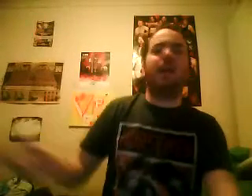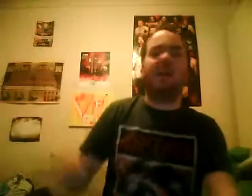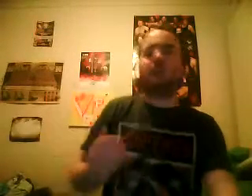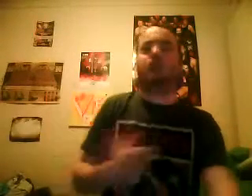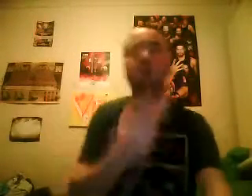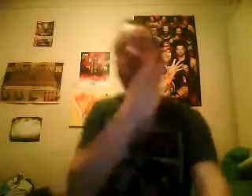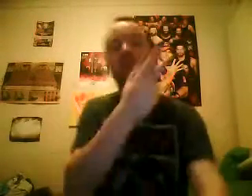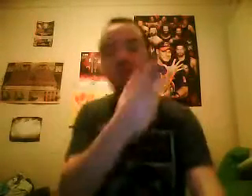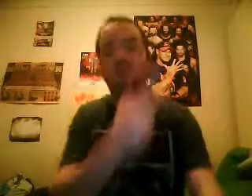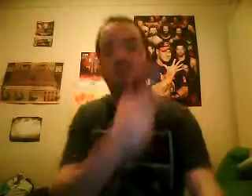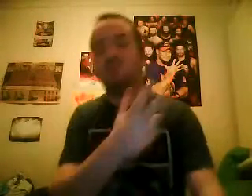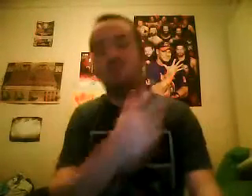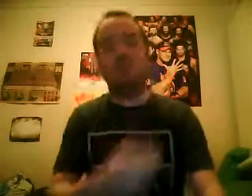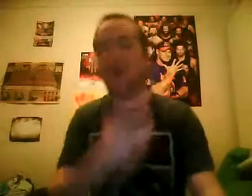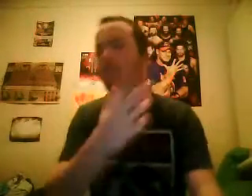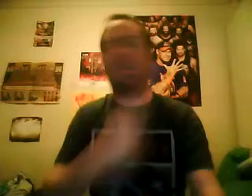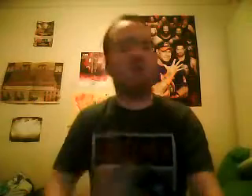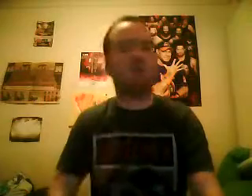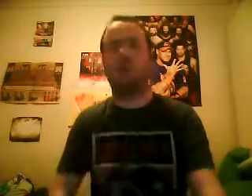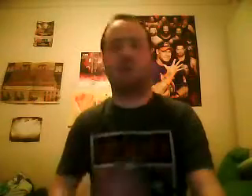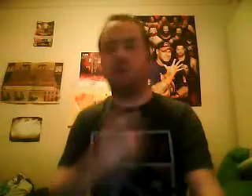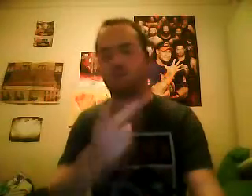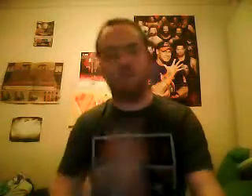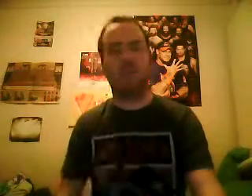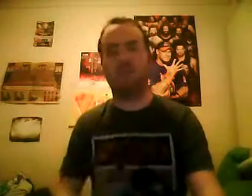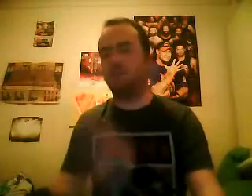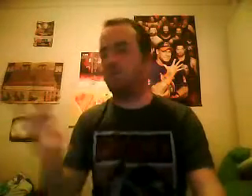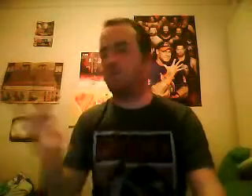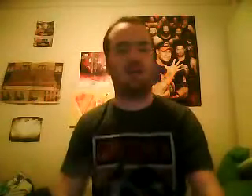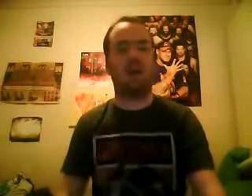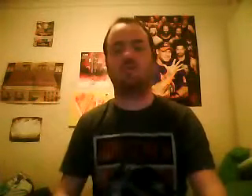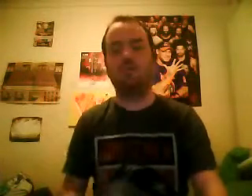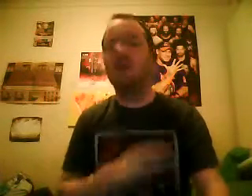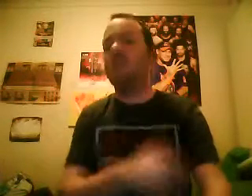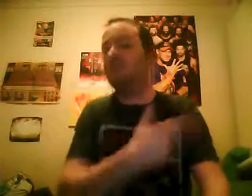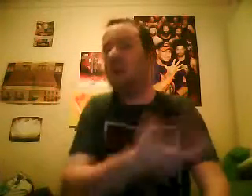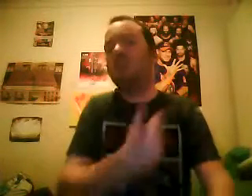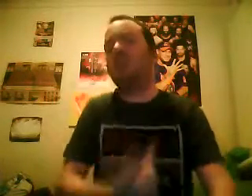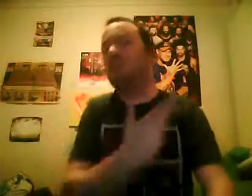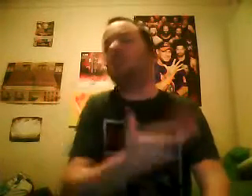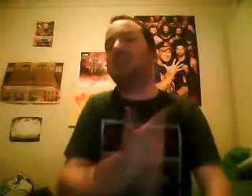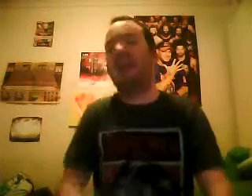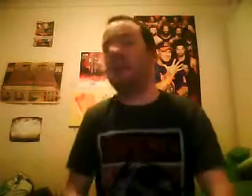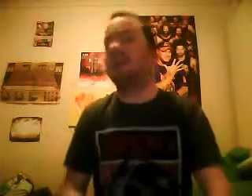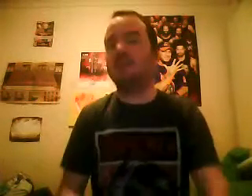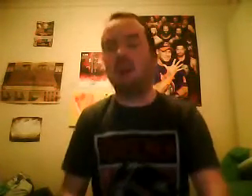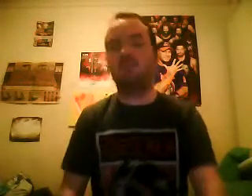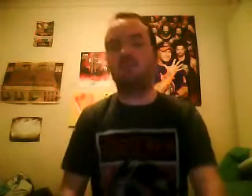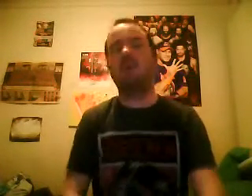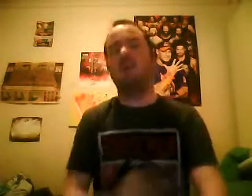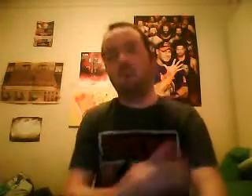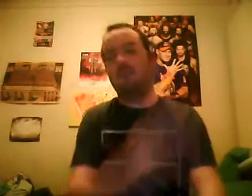If they had two wrestlers show up per show with the wild card rule, maybe I wouldn't hate it as much, but